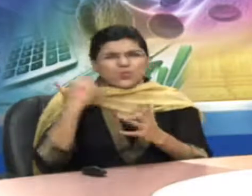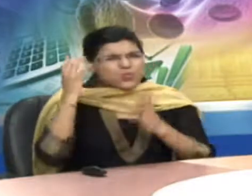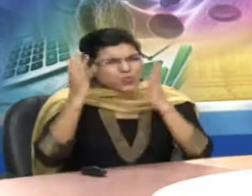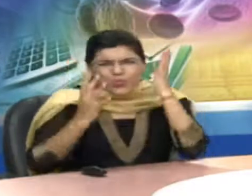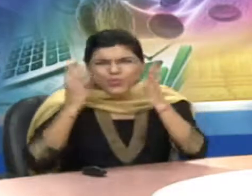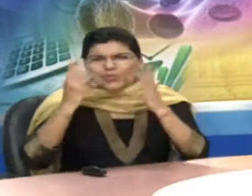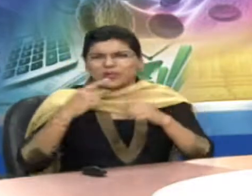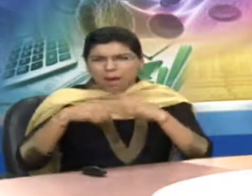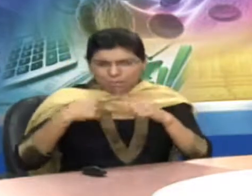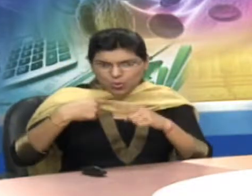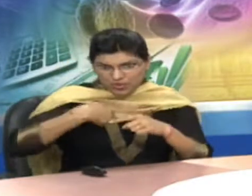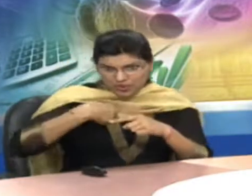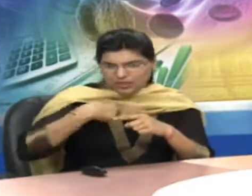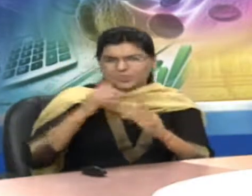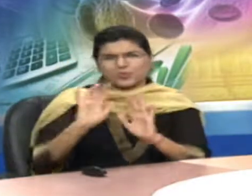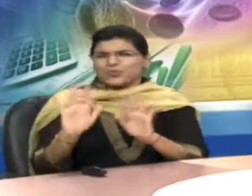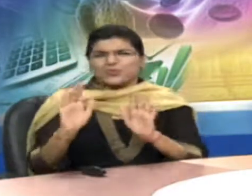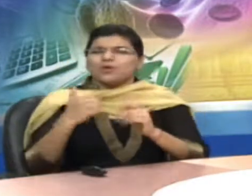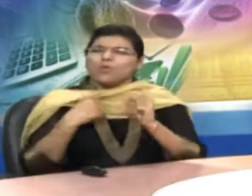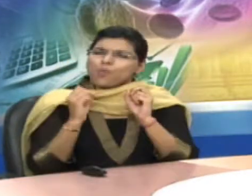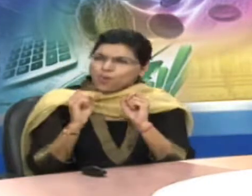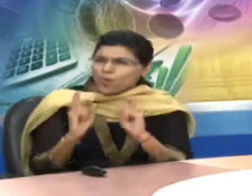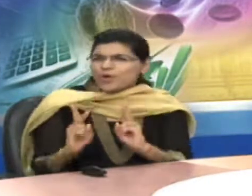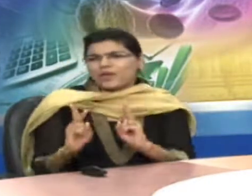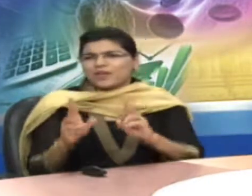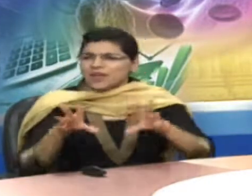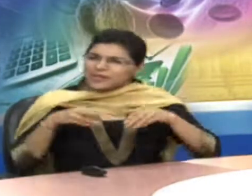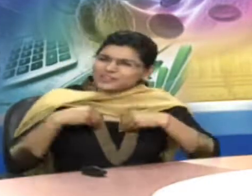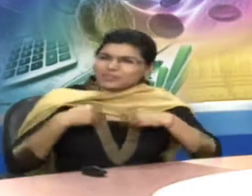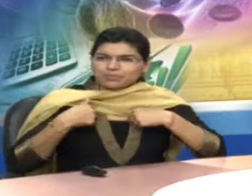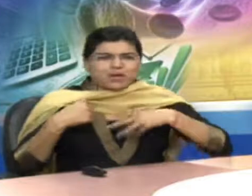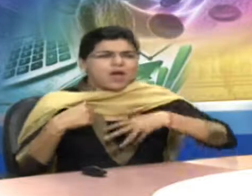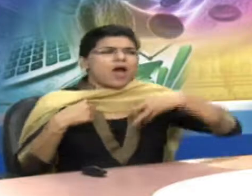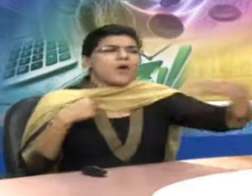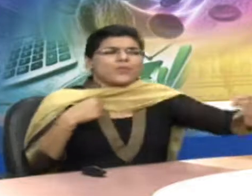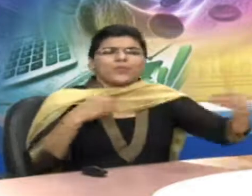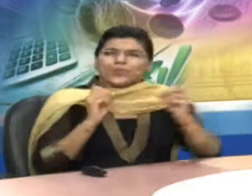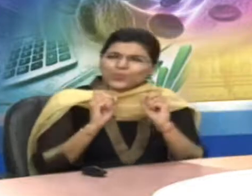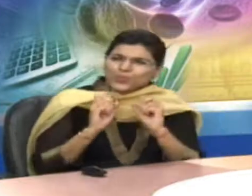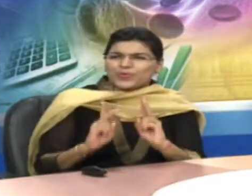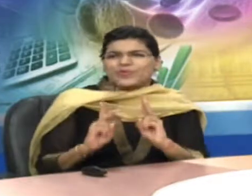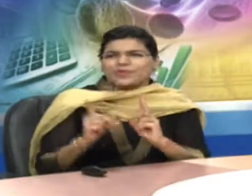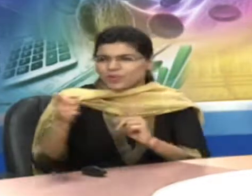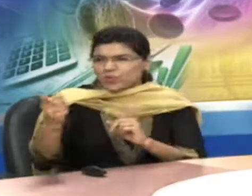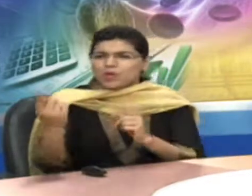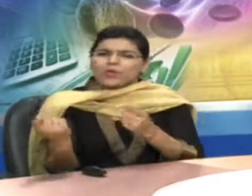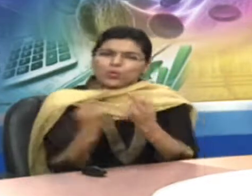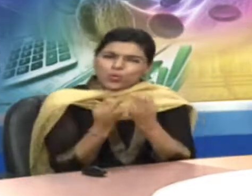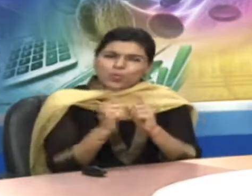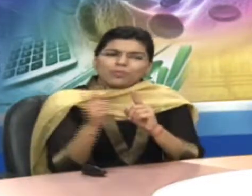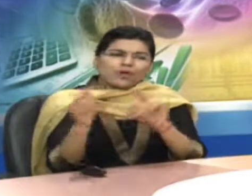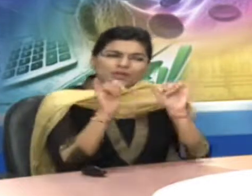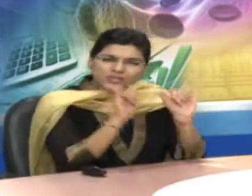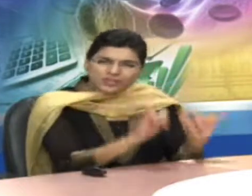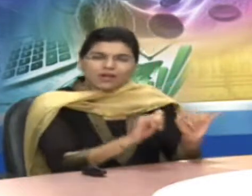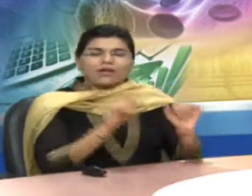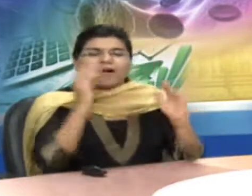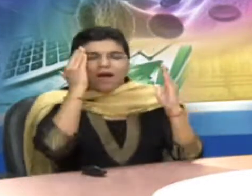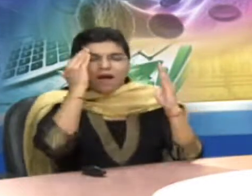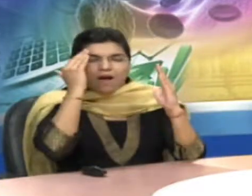said no. And when the clerk insisted that, "Don't worry, I would be safe here because it's